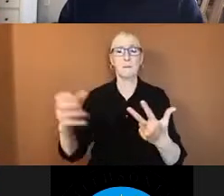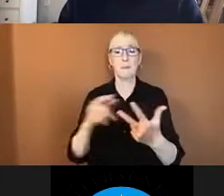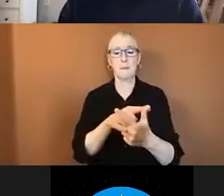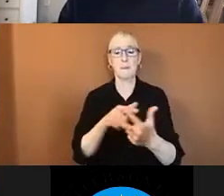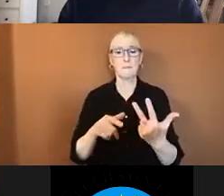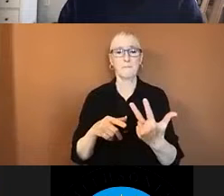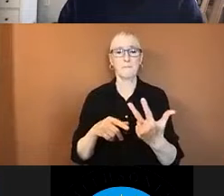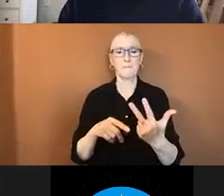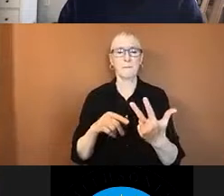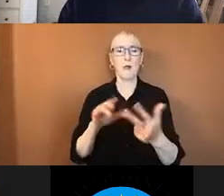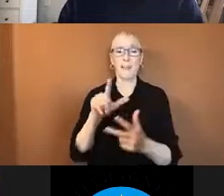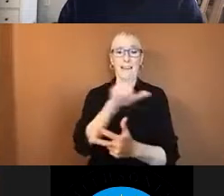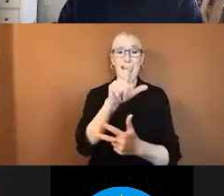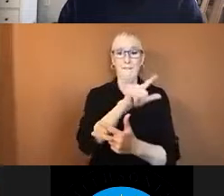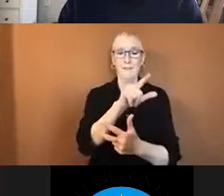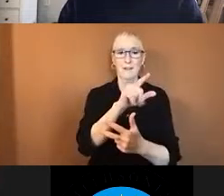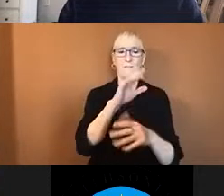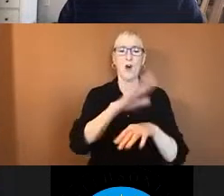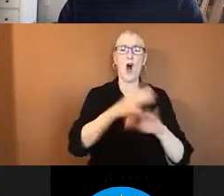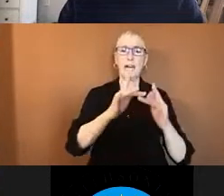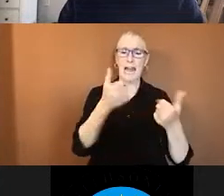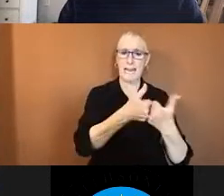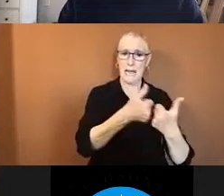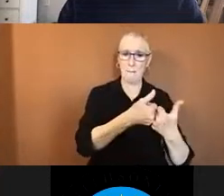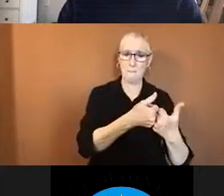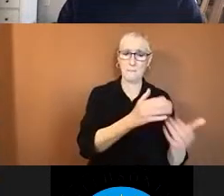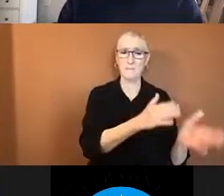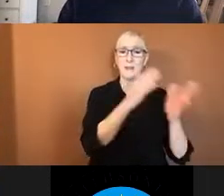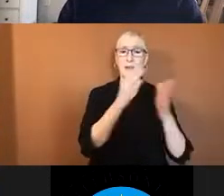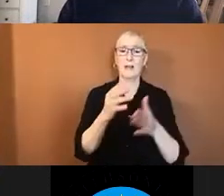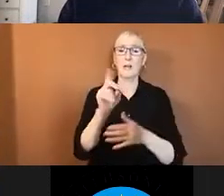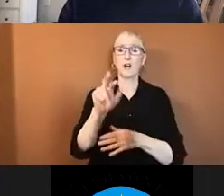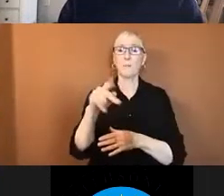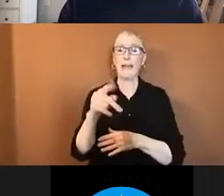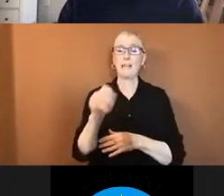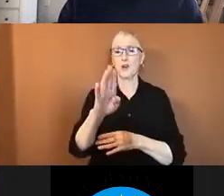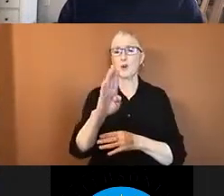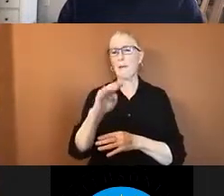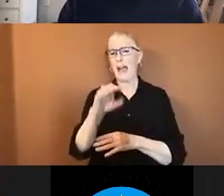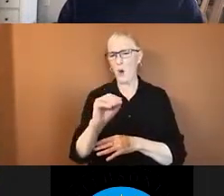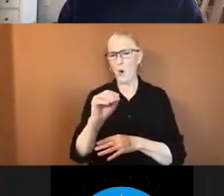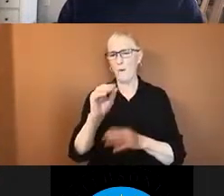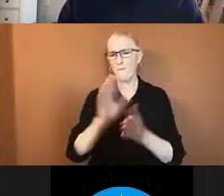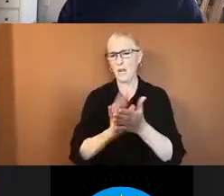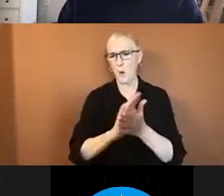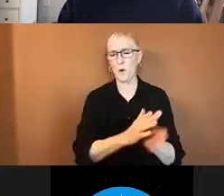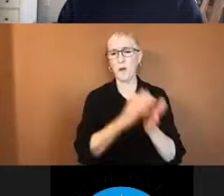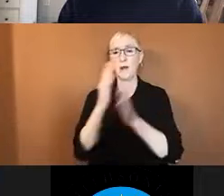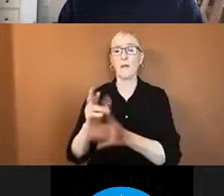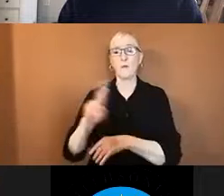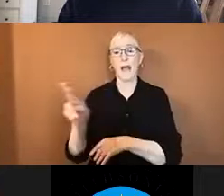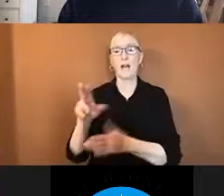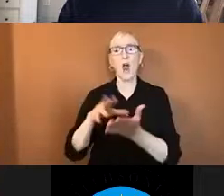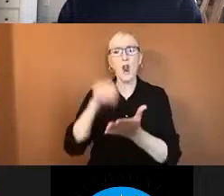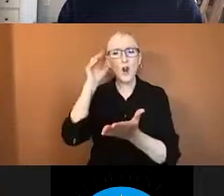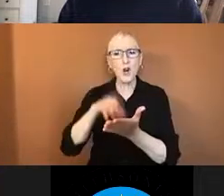all the way on the left, the online game, Dr. Page's biography video in the middle, and then all the way on the right, the